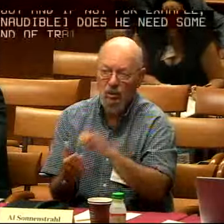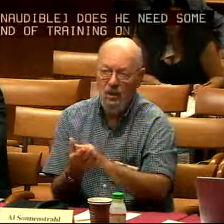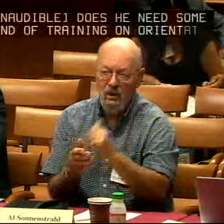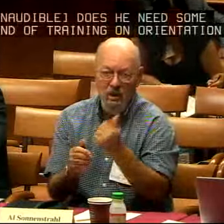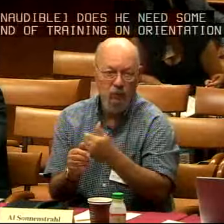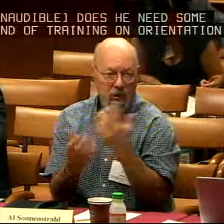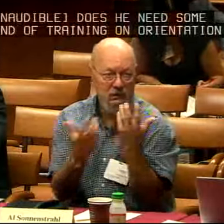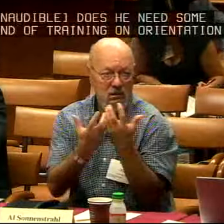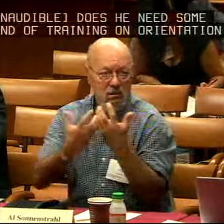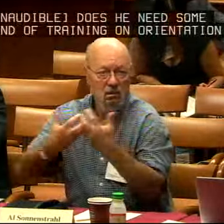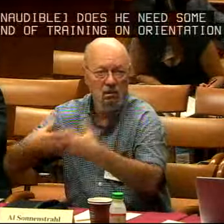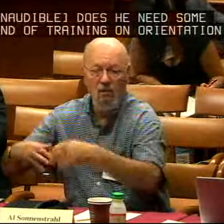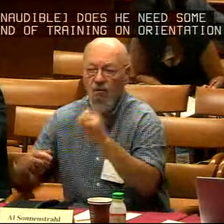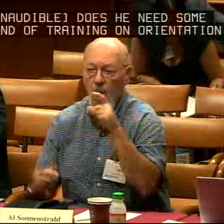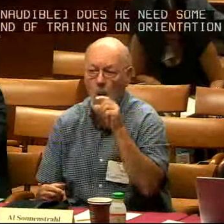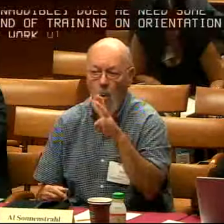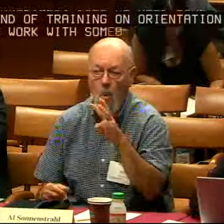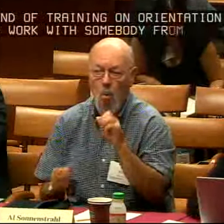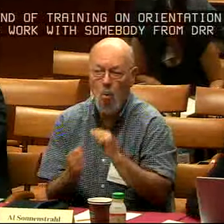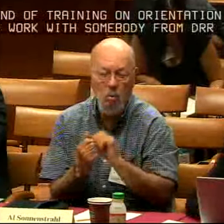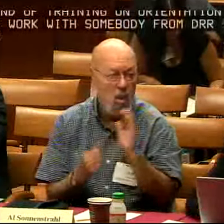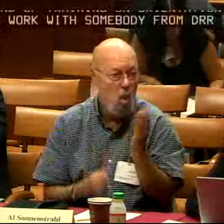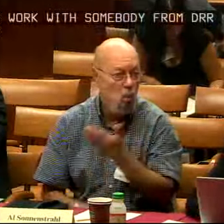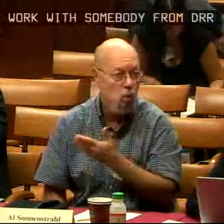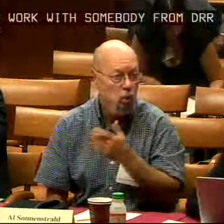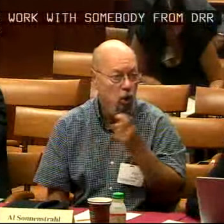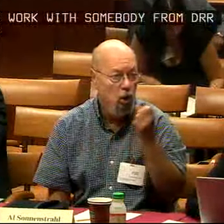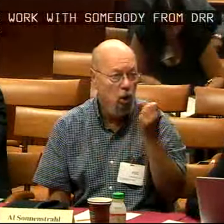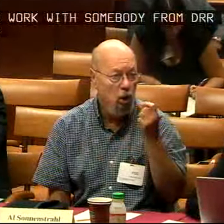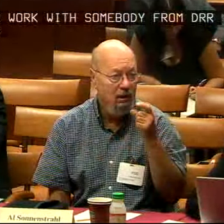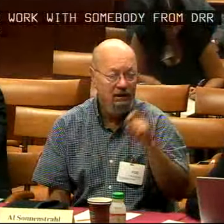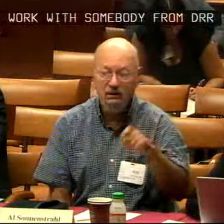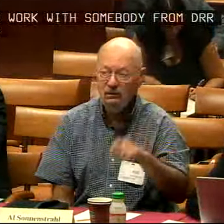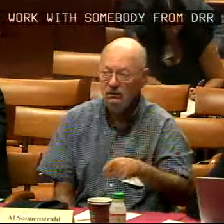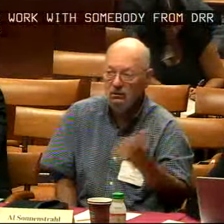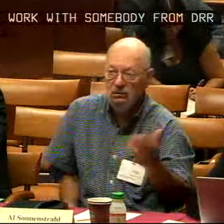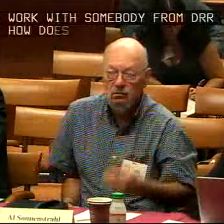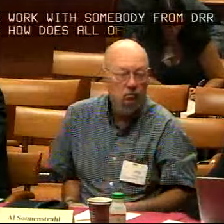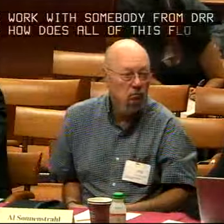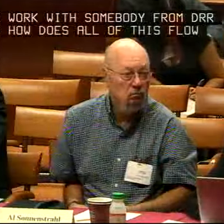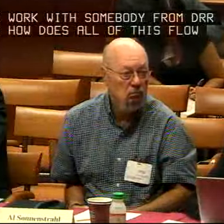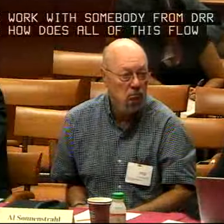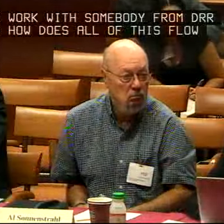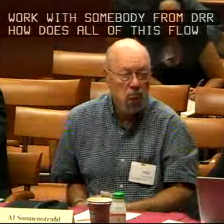Disability Rights Office, to make sure that everything kind of flows well in our reports for our needs?